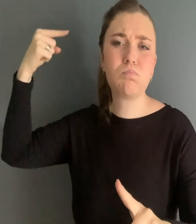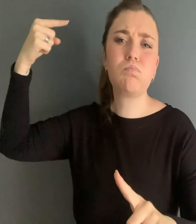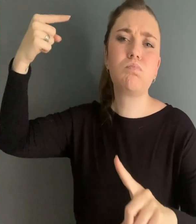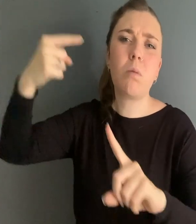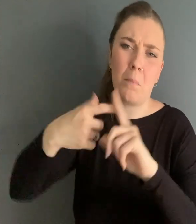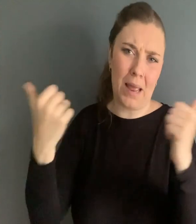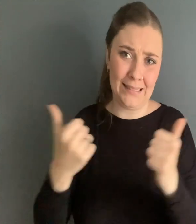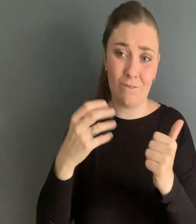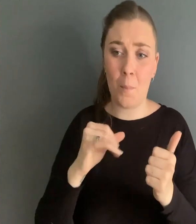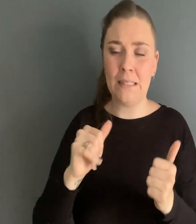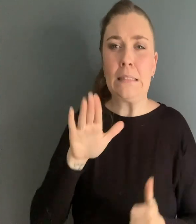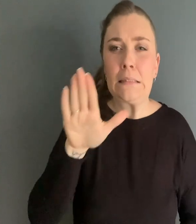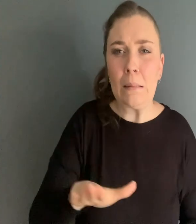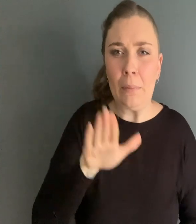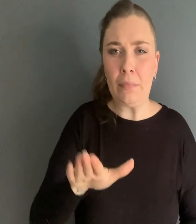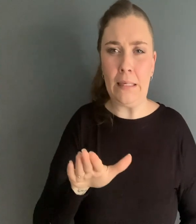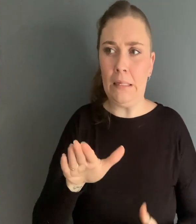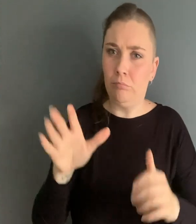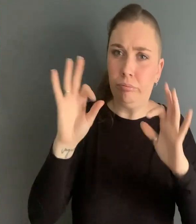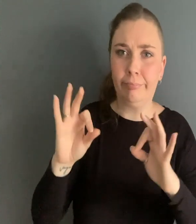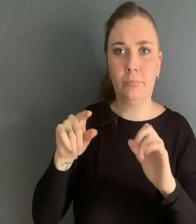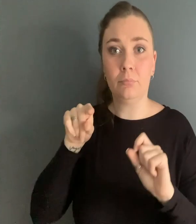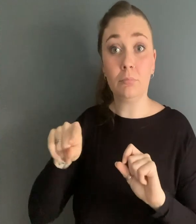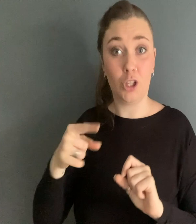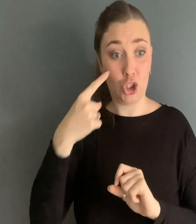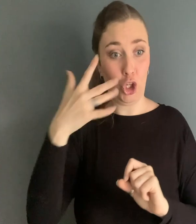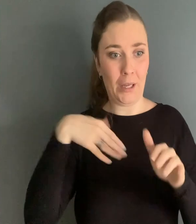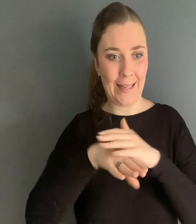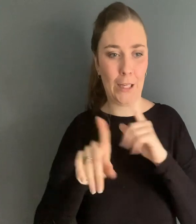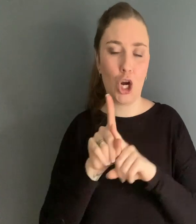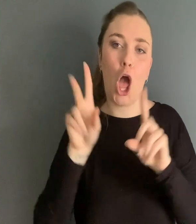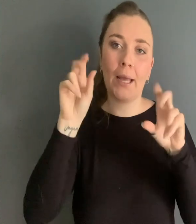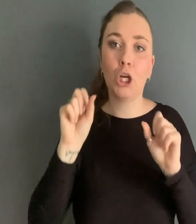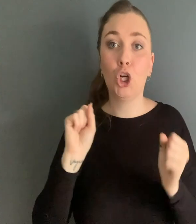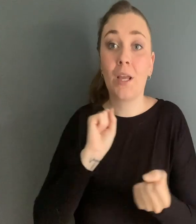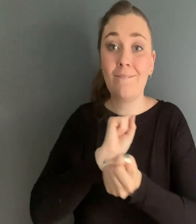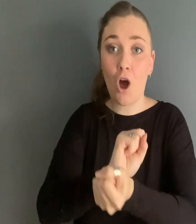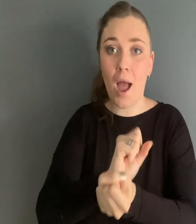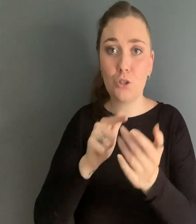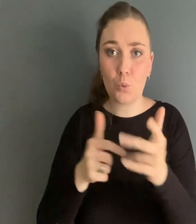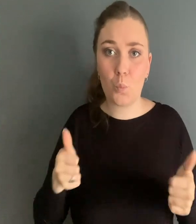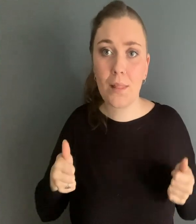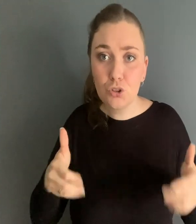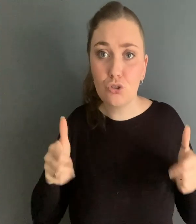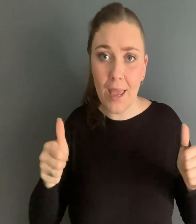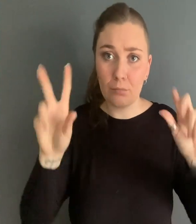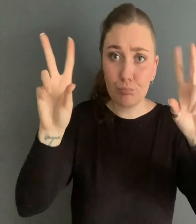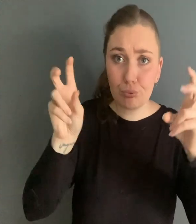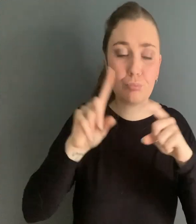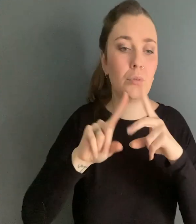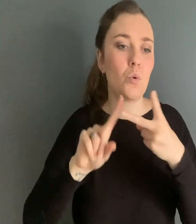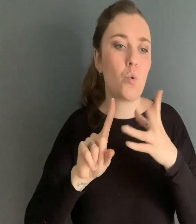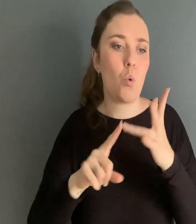-laced ideals that are reflected in expressions like confined to a wheelchair or